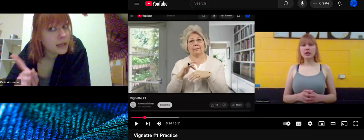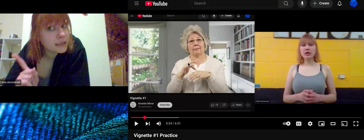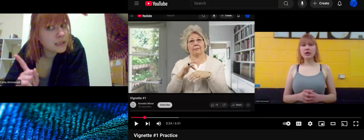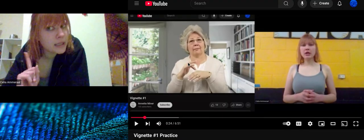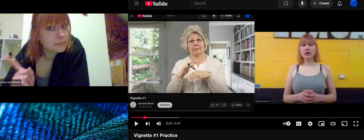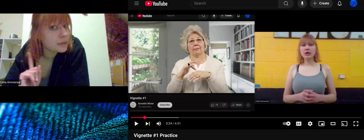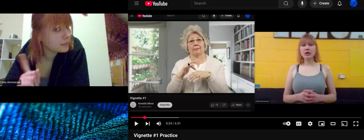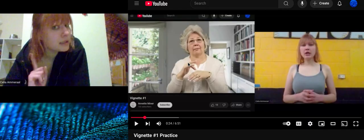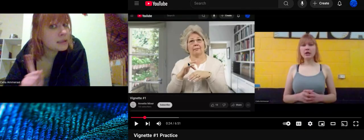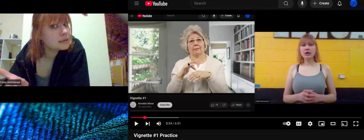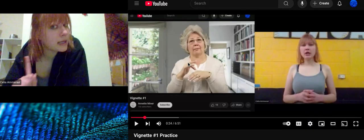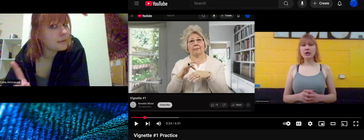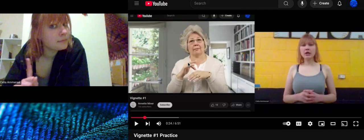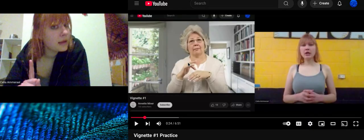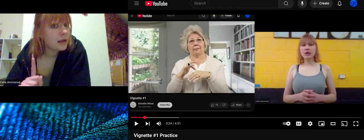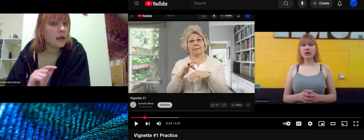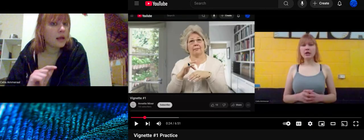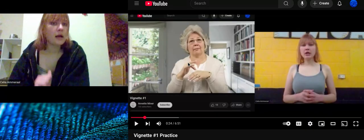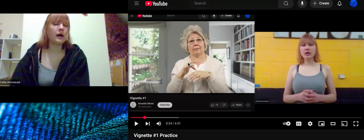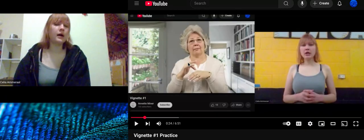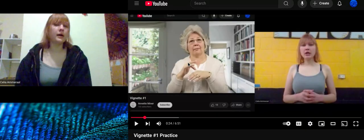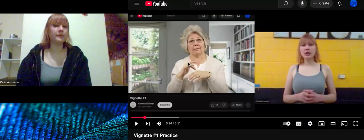Maybe I did sign it.